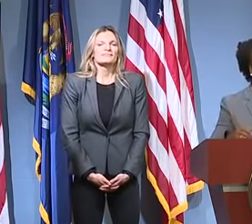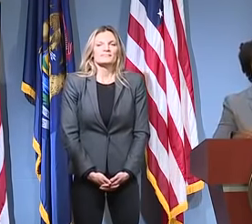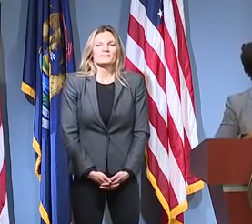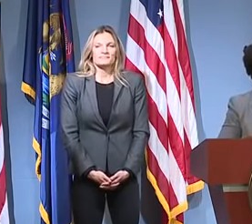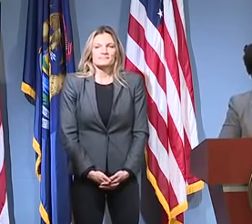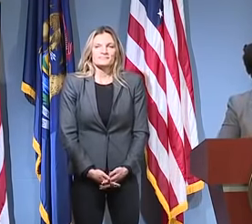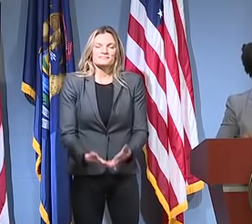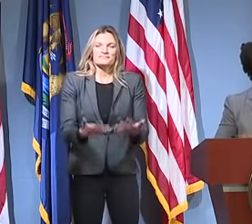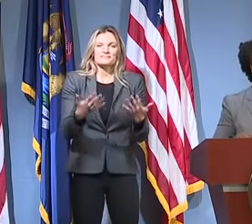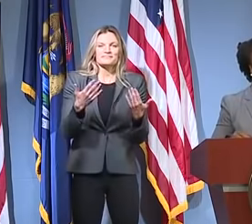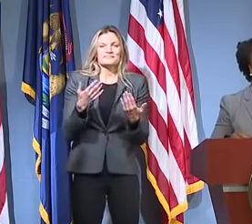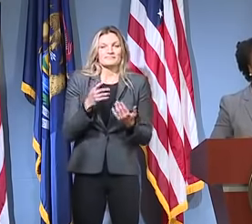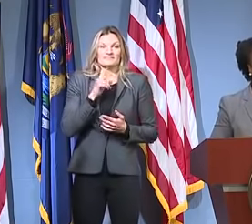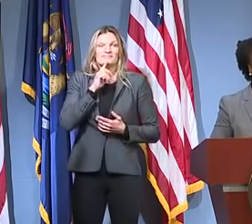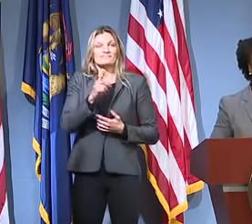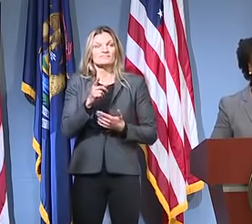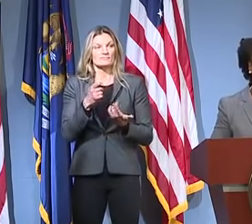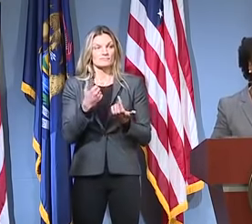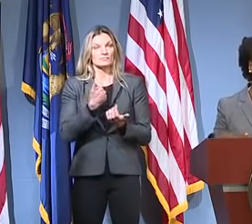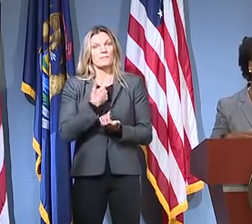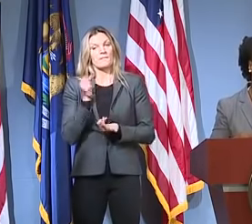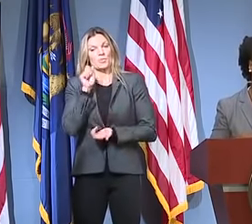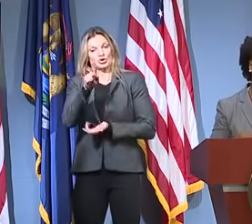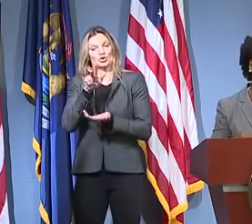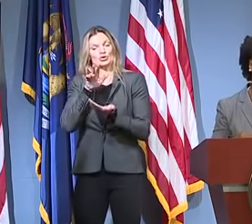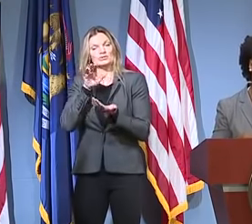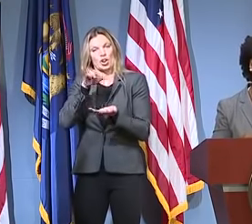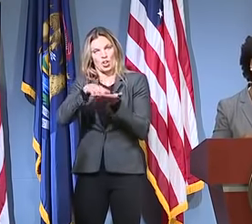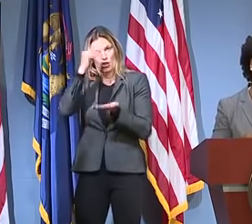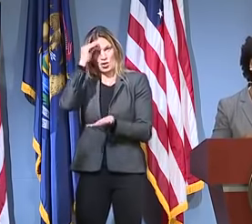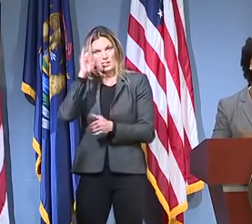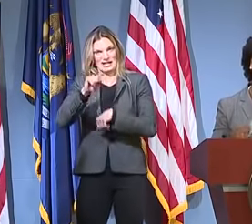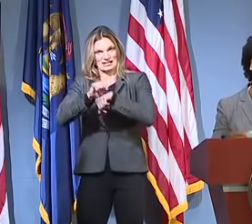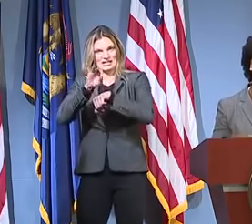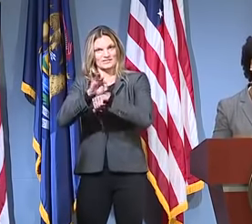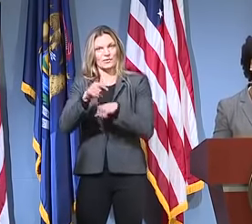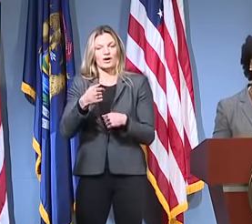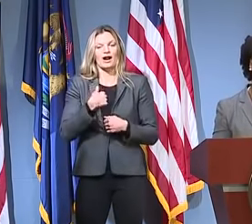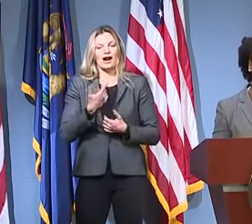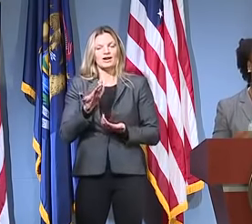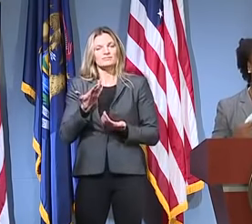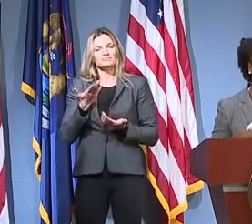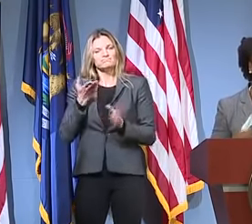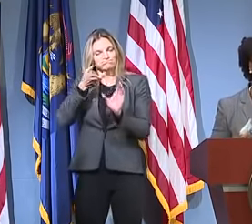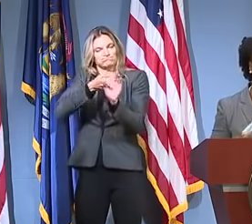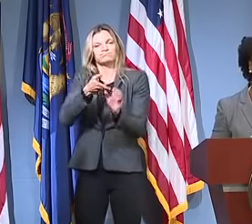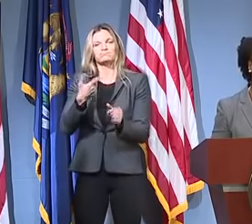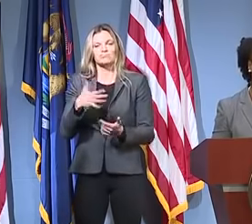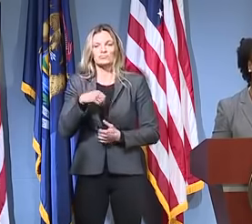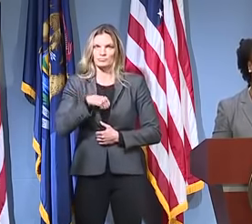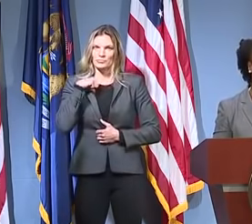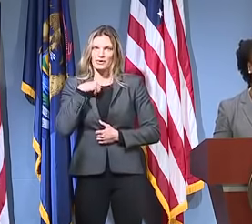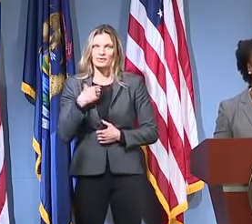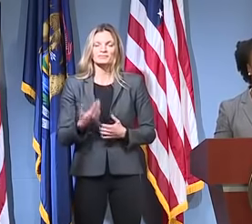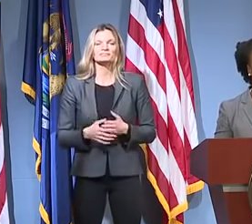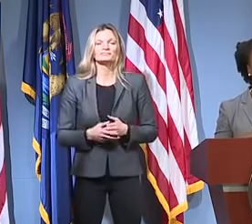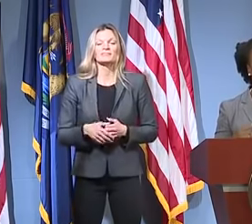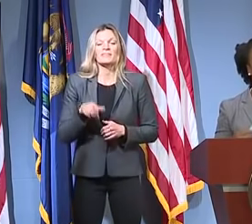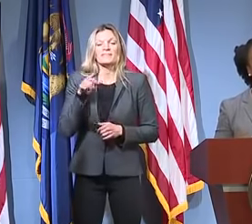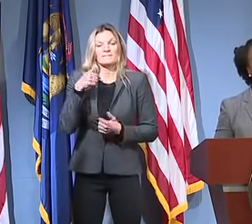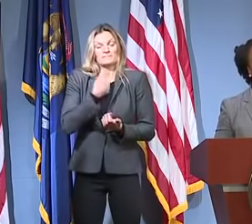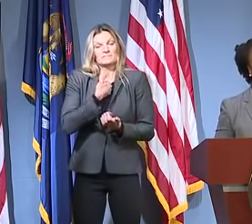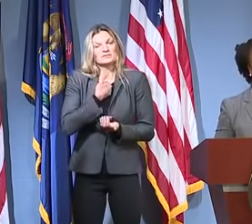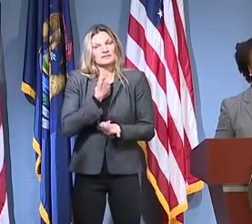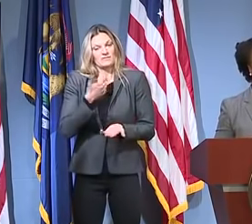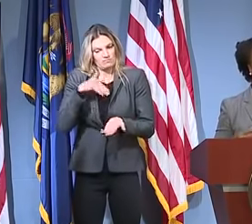Yeah, so it was an honor to be a part of the Return to Learn task force. And one of the things that was really important to the task force, myself as well as a parent, is that we